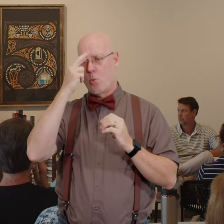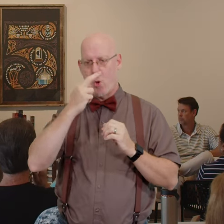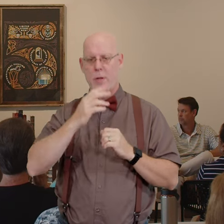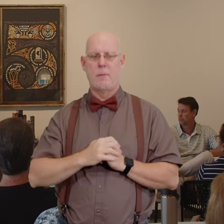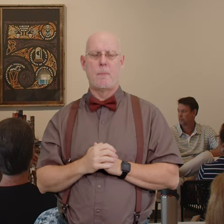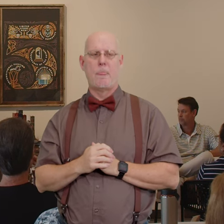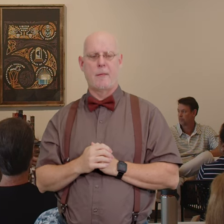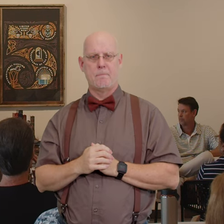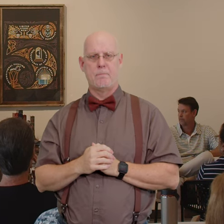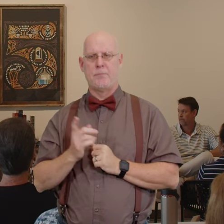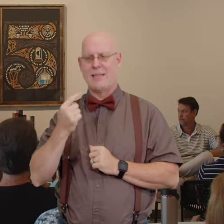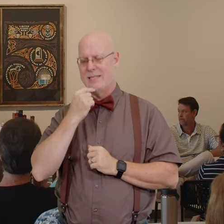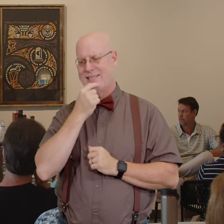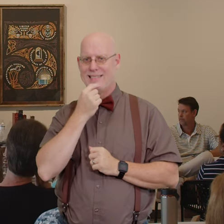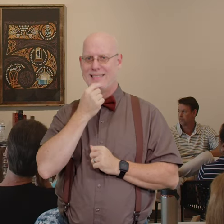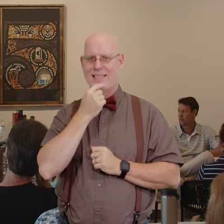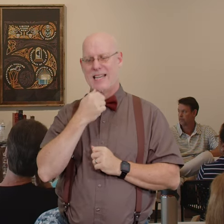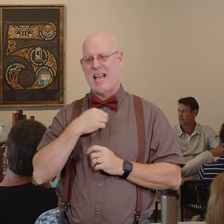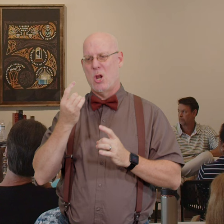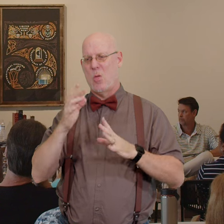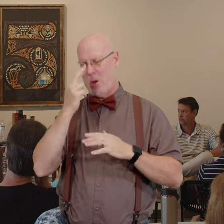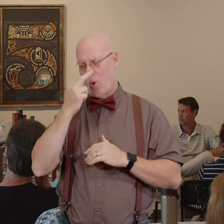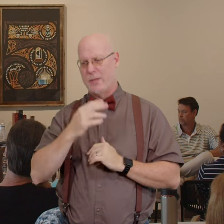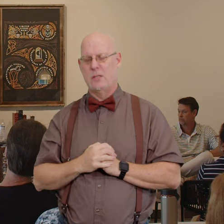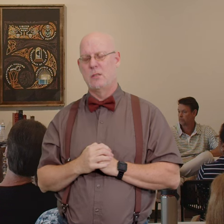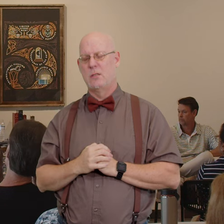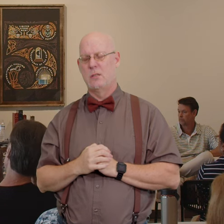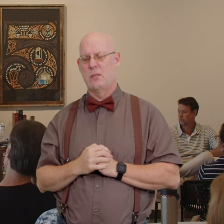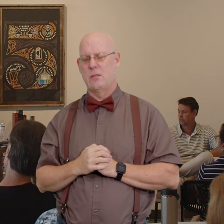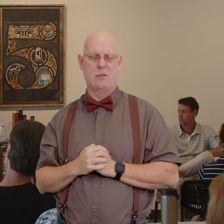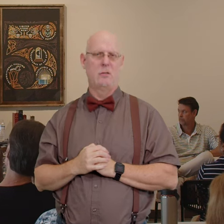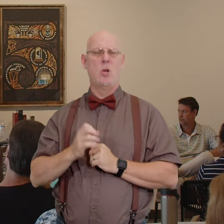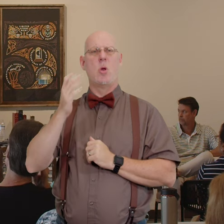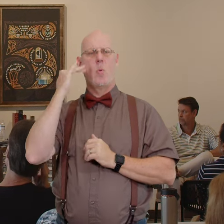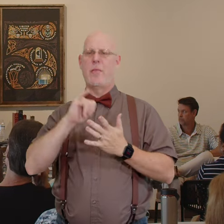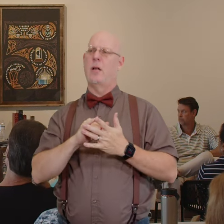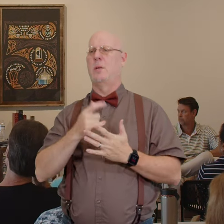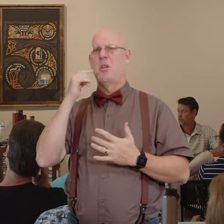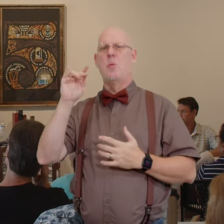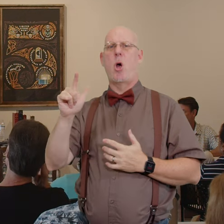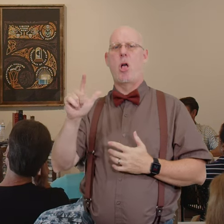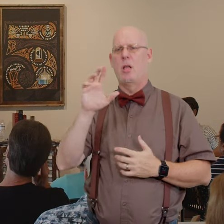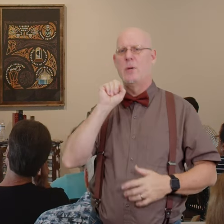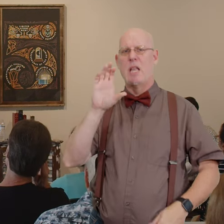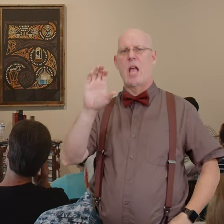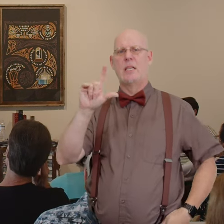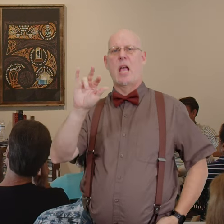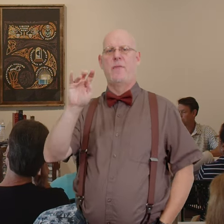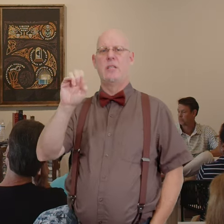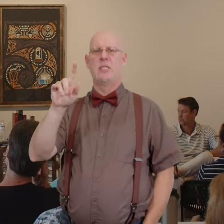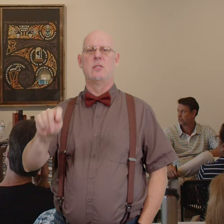talking about Romans, and he goes, yeah, I don't really like Romans. And I go, oh, why is that? And he goes, because Paul was a